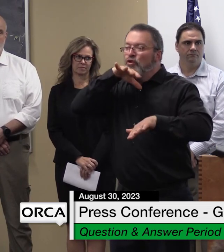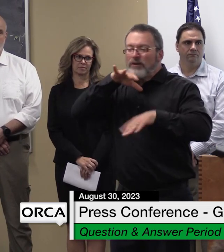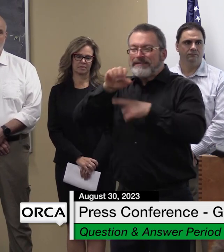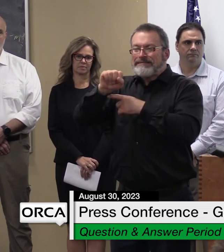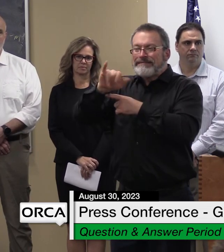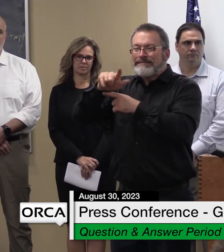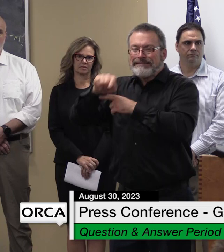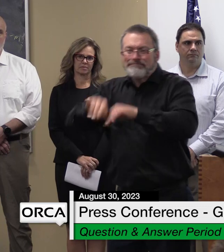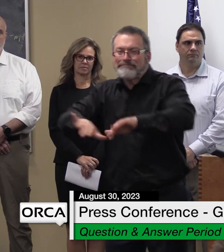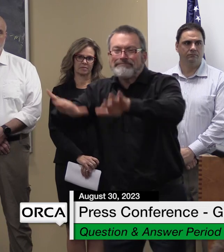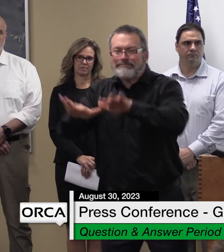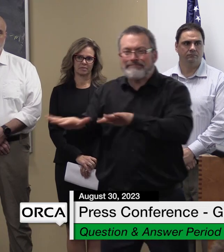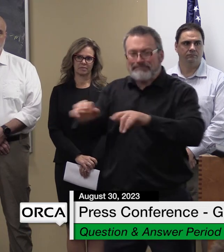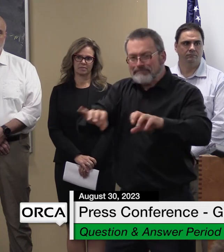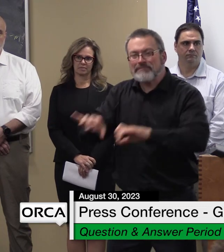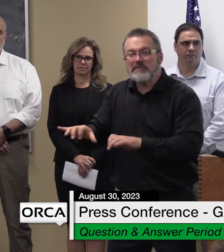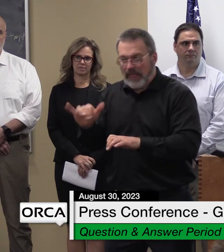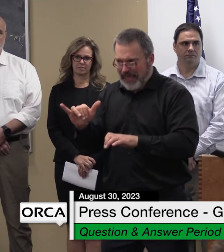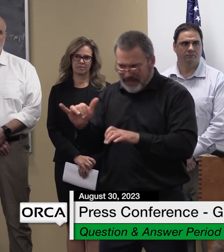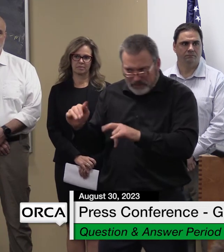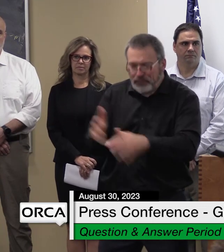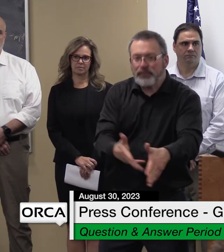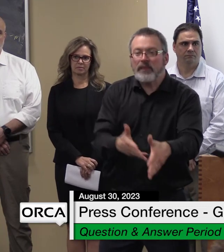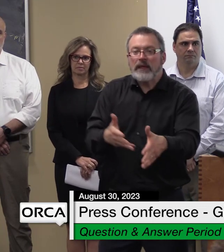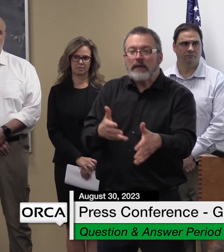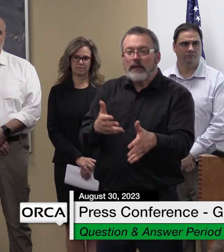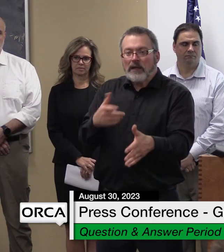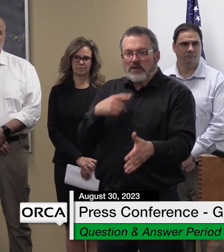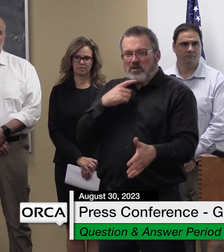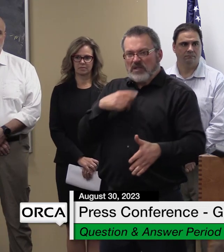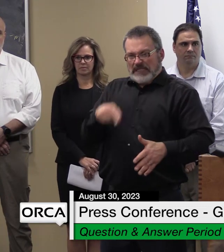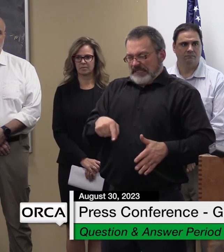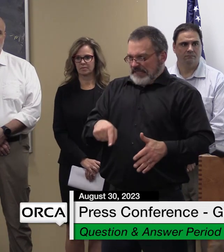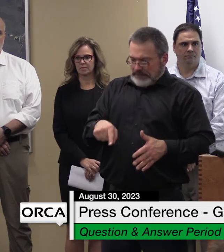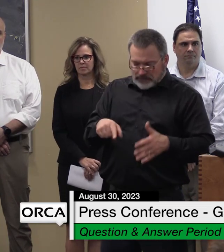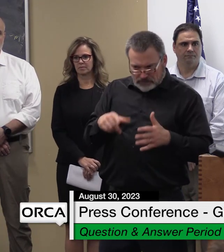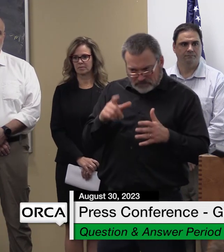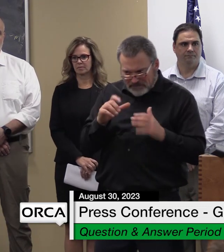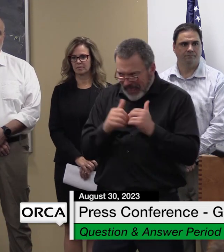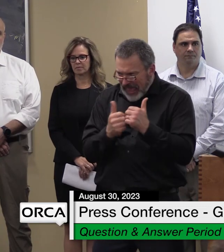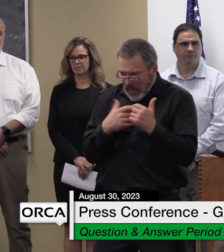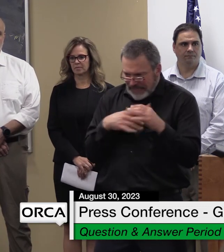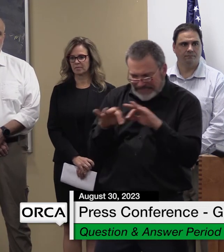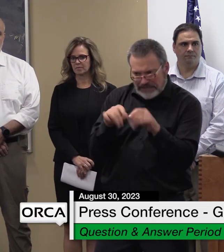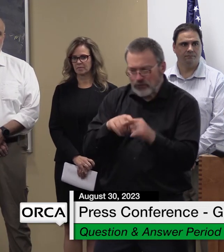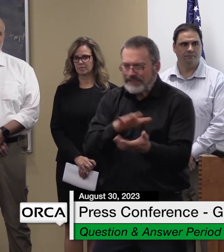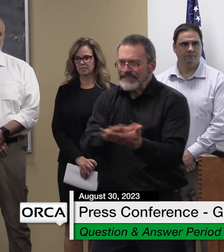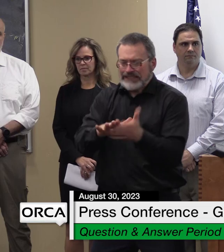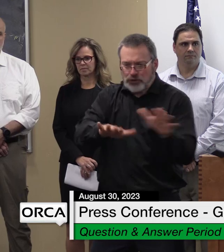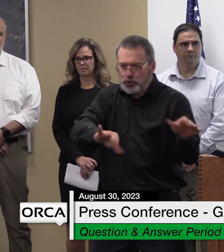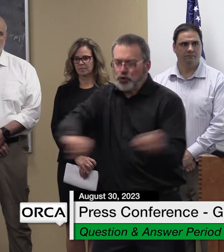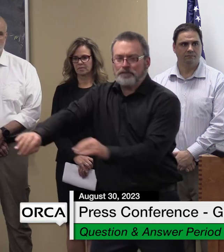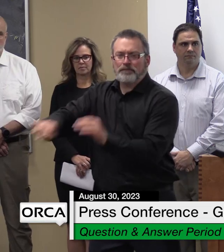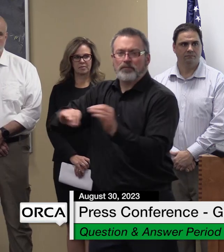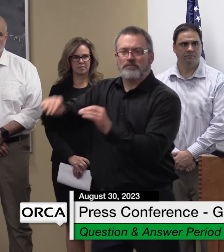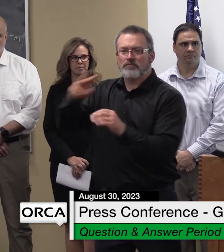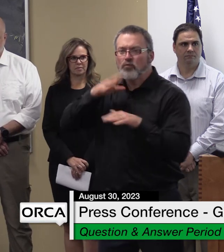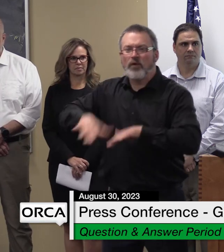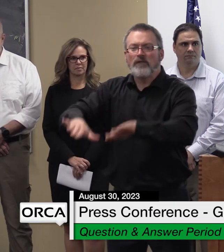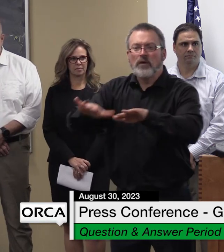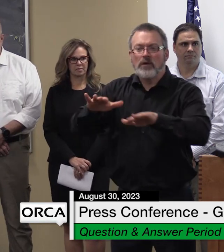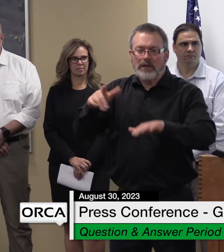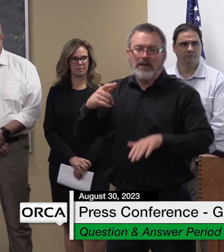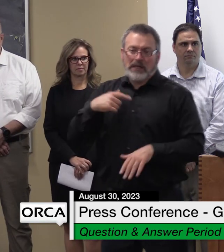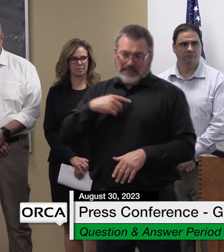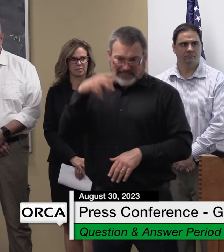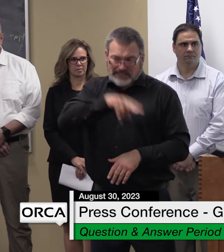is going to be critical as we move forward. So it's not just the debris we're seeing, it's visible